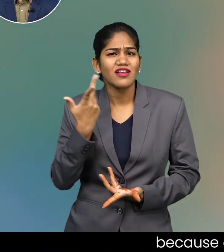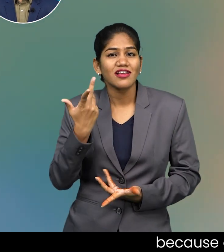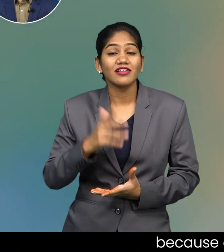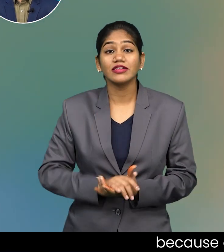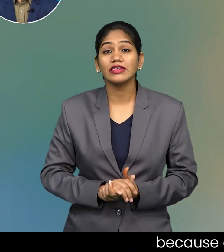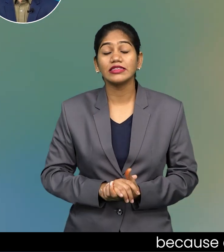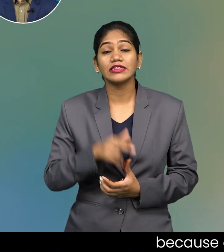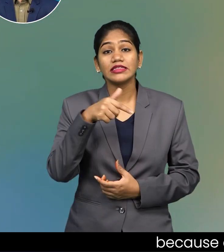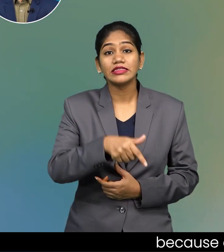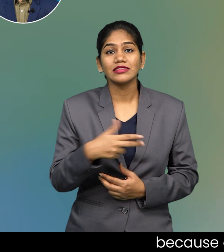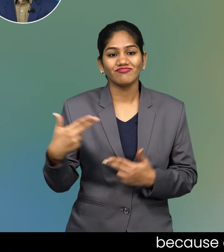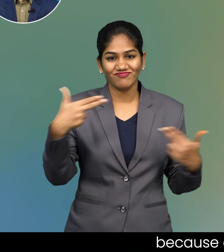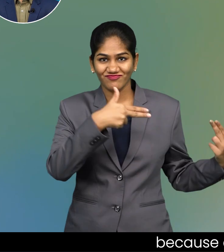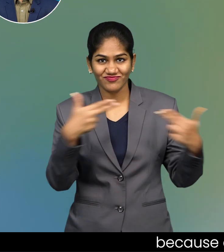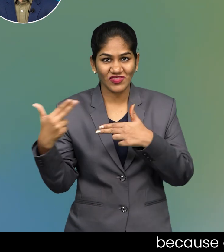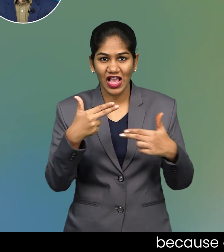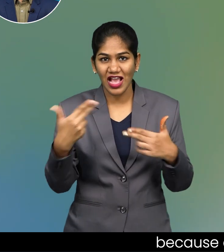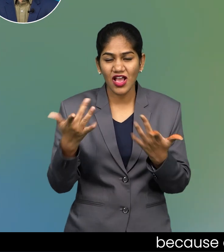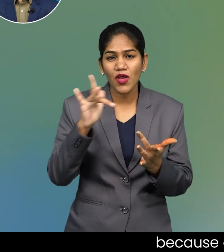because of the rivalry between